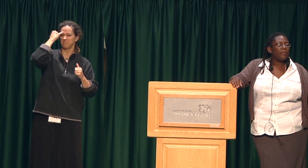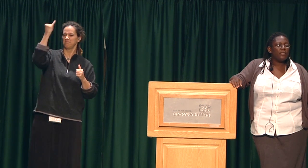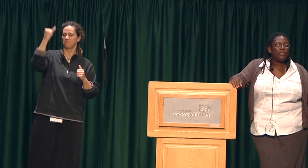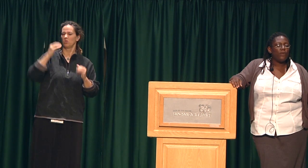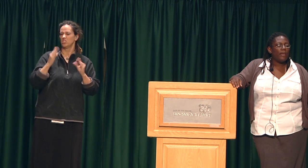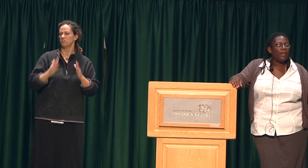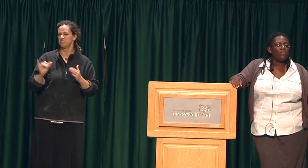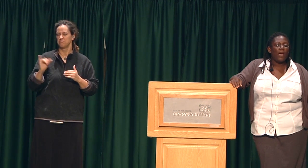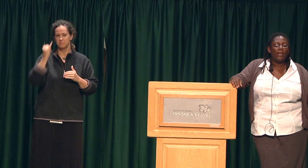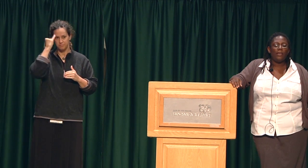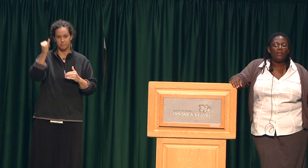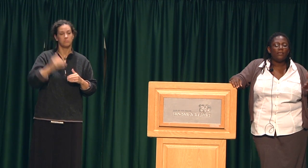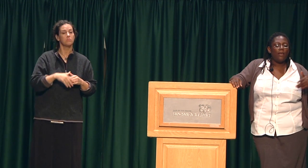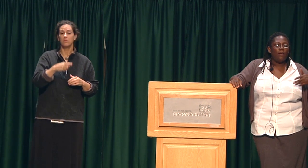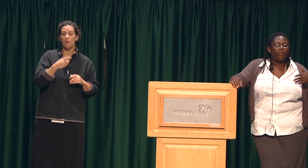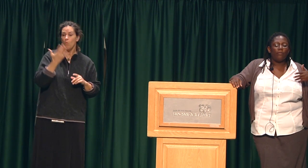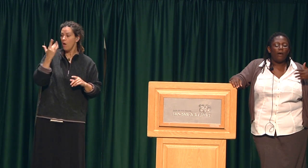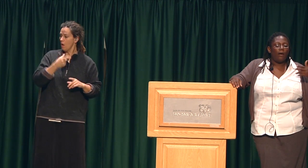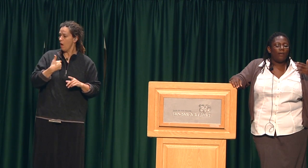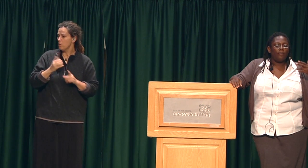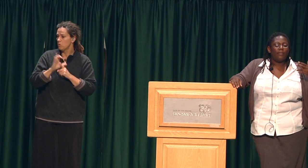cultural competency training in Chinese,